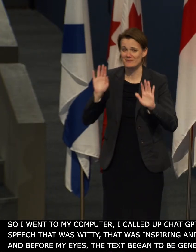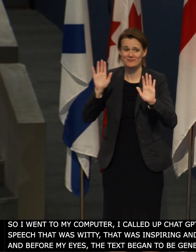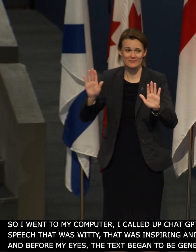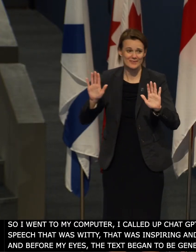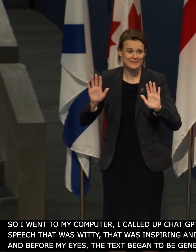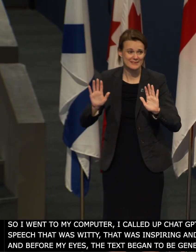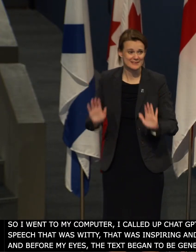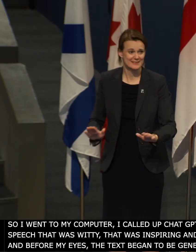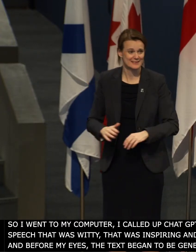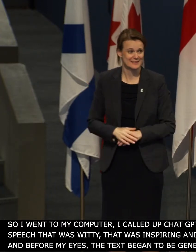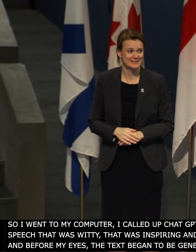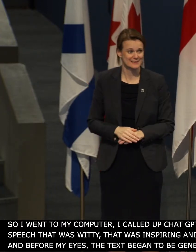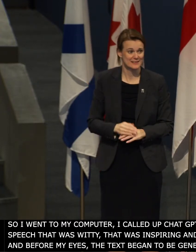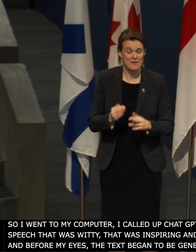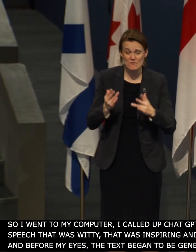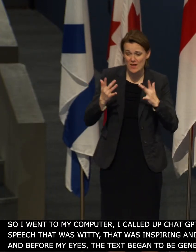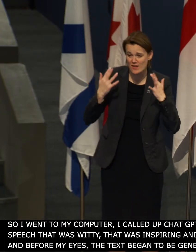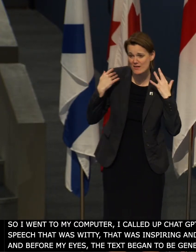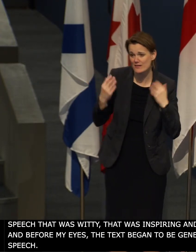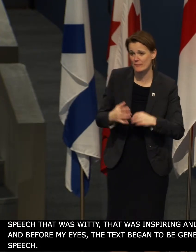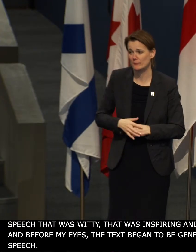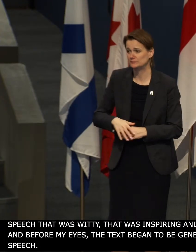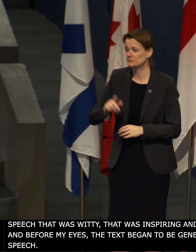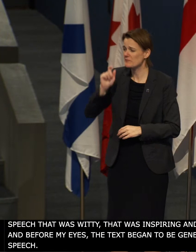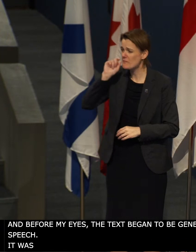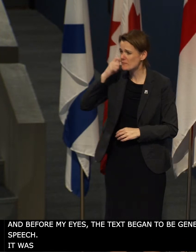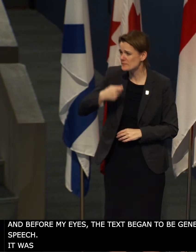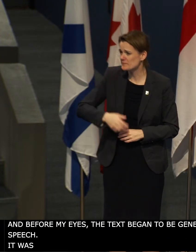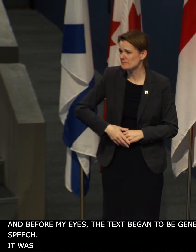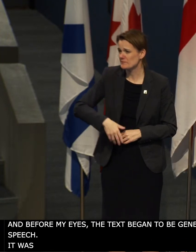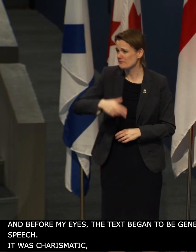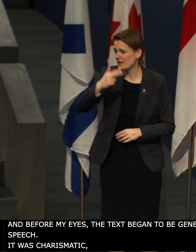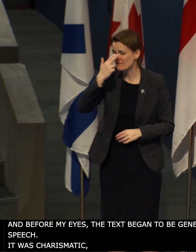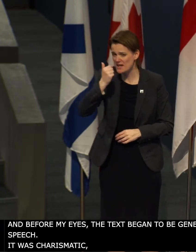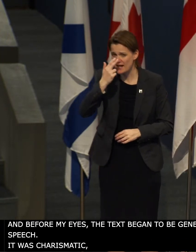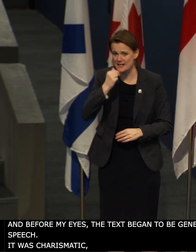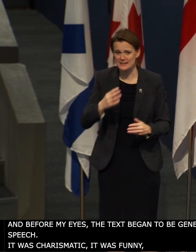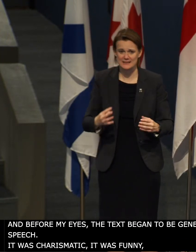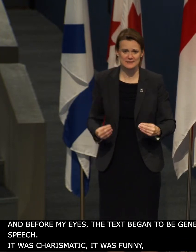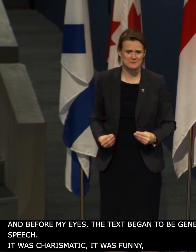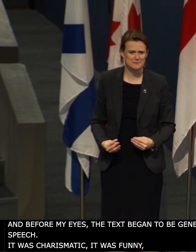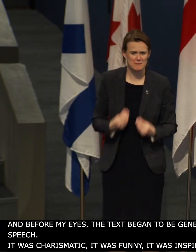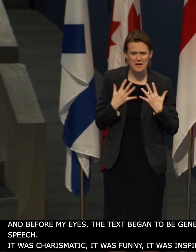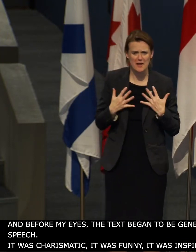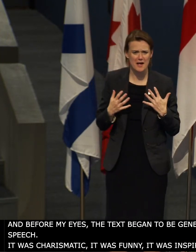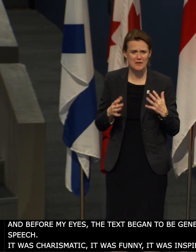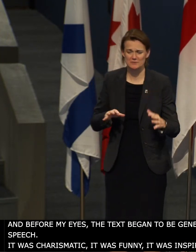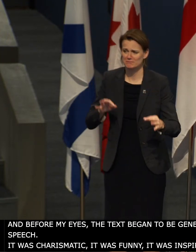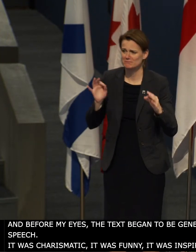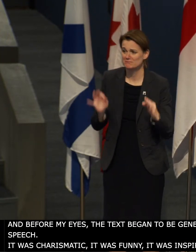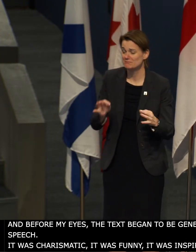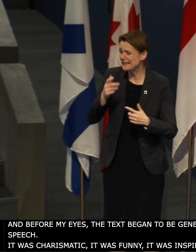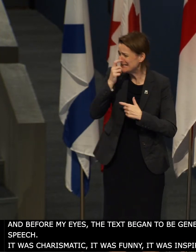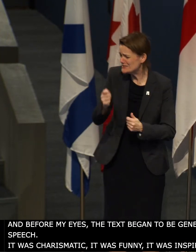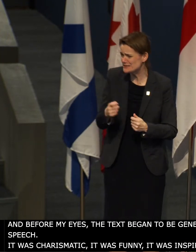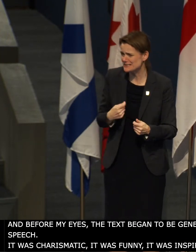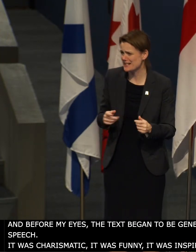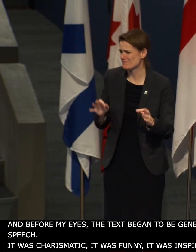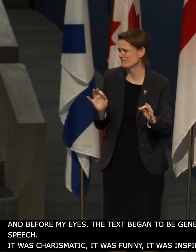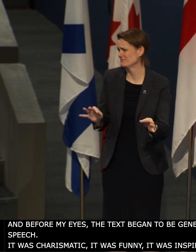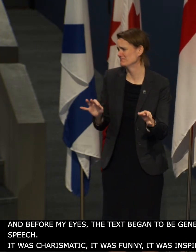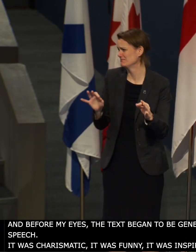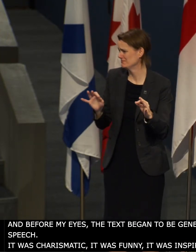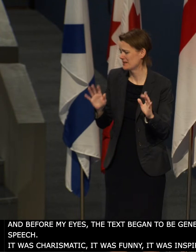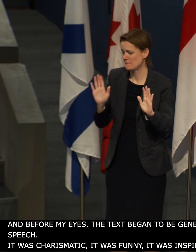speech. It was charismatic, it was funny, it was inspiring, it was interesting. Like, I'm telling